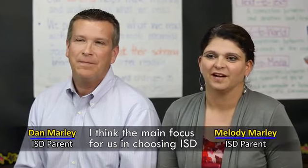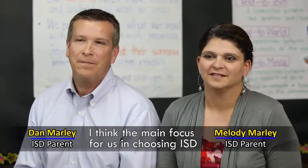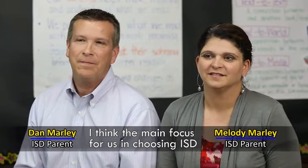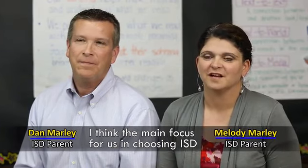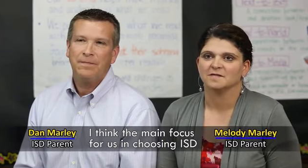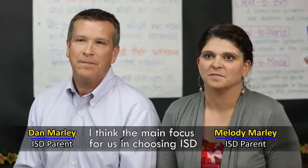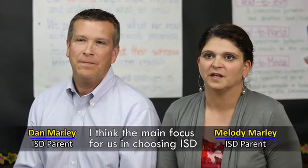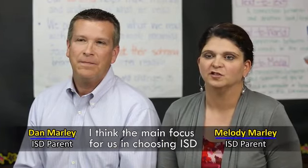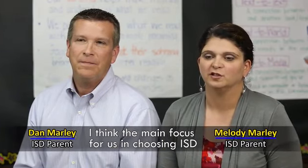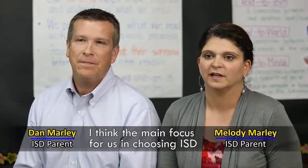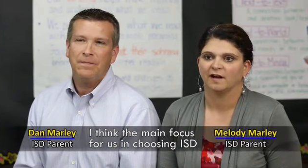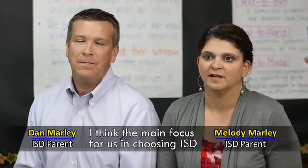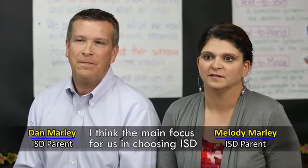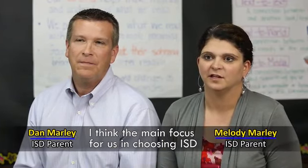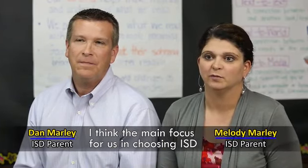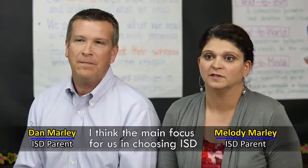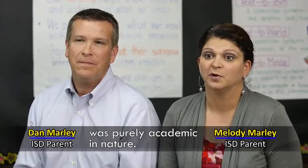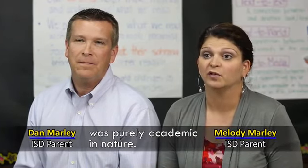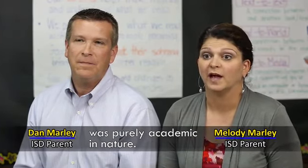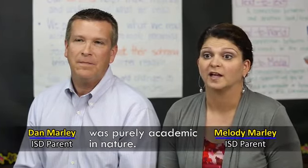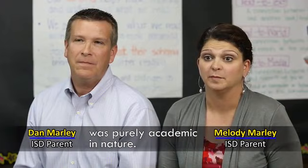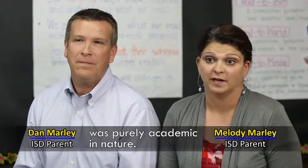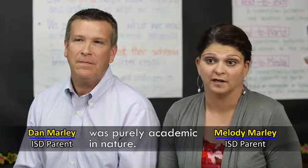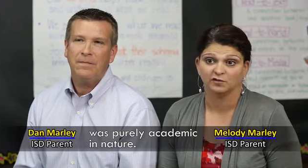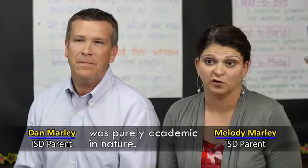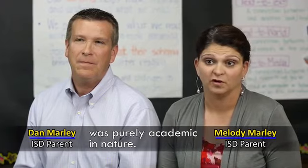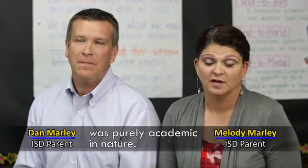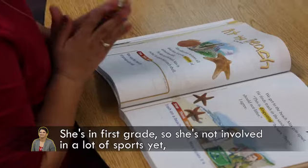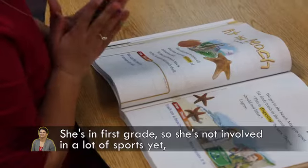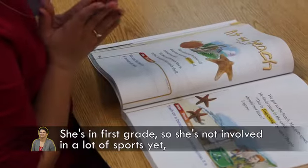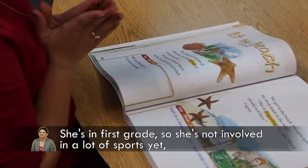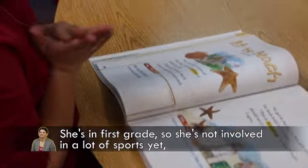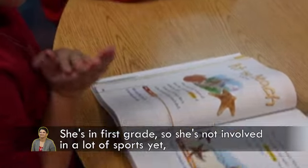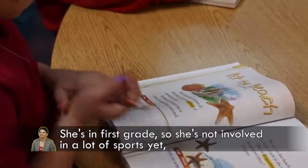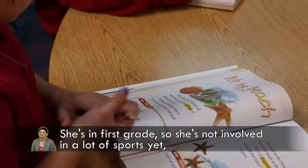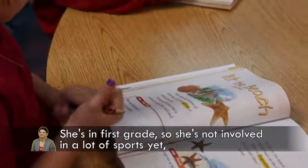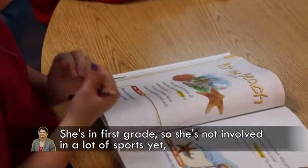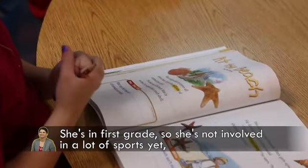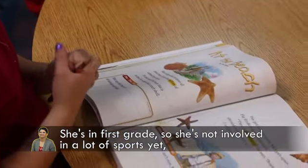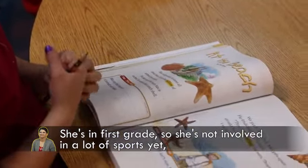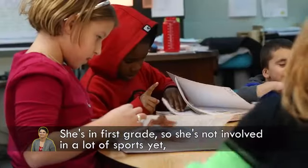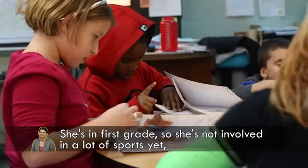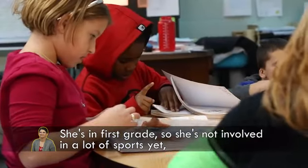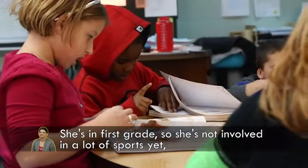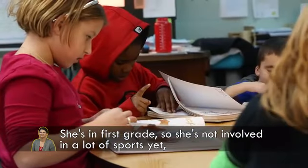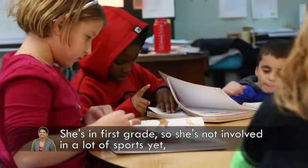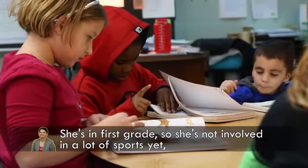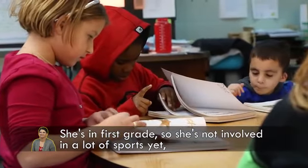us in choosing ISD was purely academic in nature. She's in first grade, so she's not involved in a lot of sports